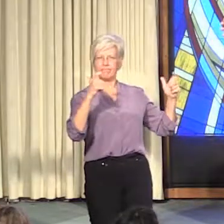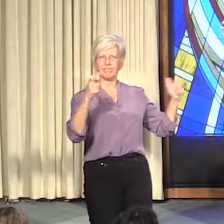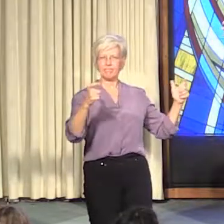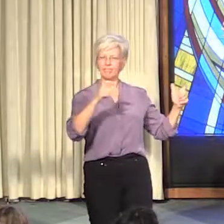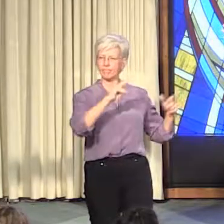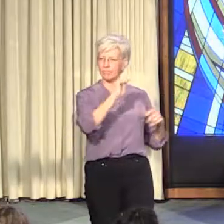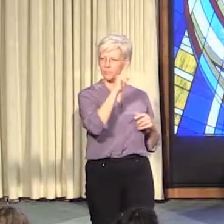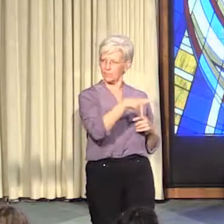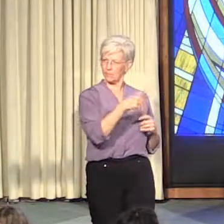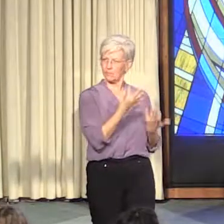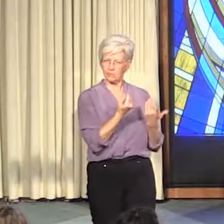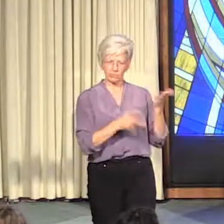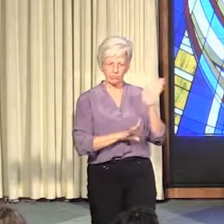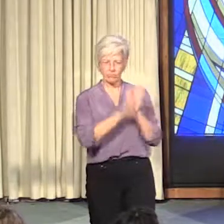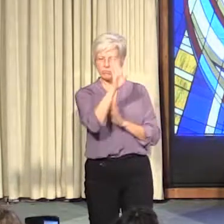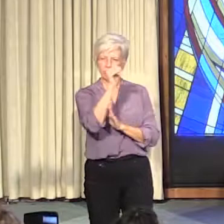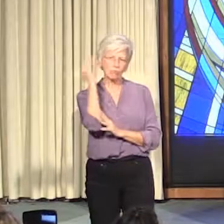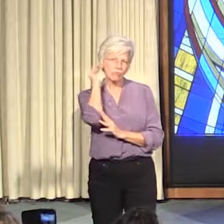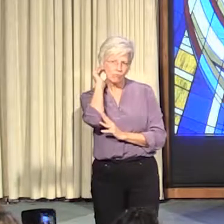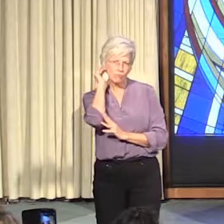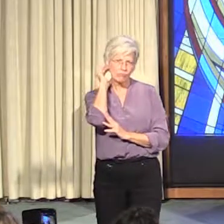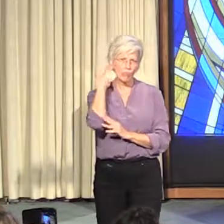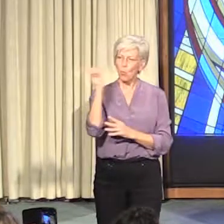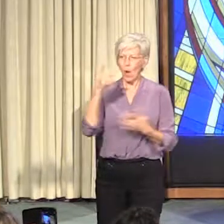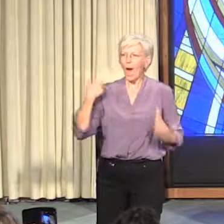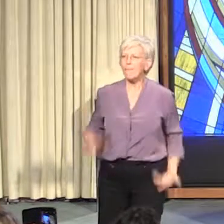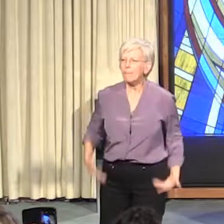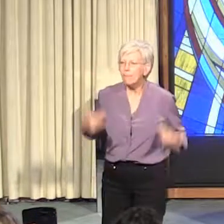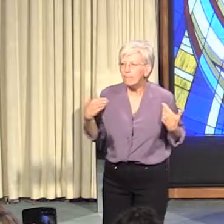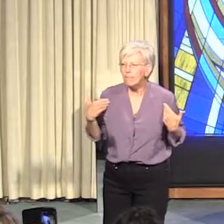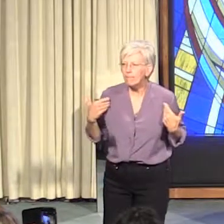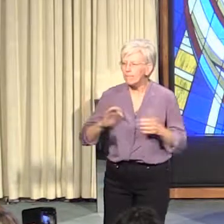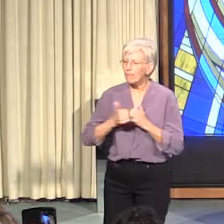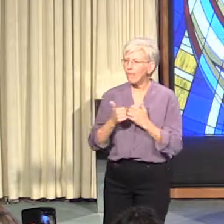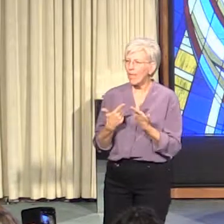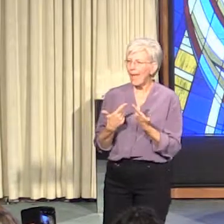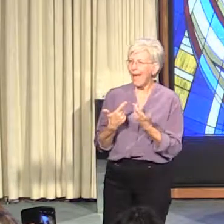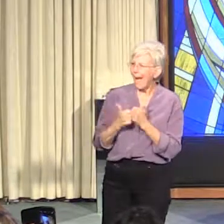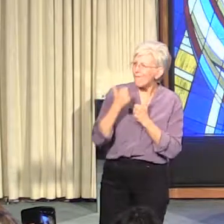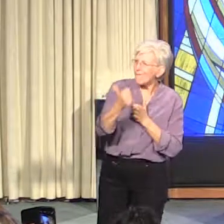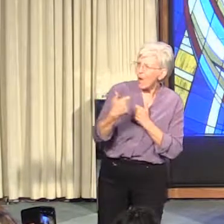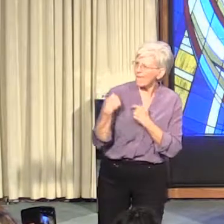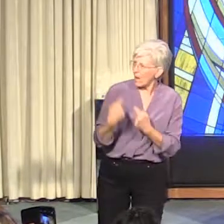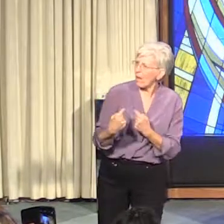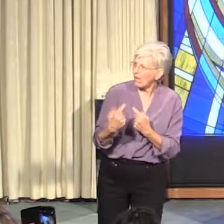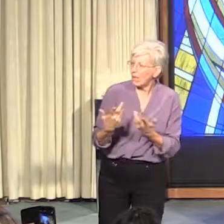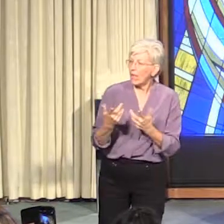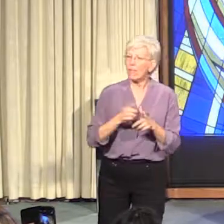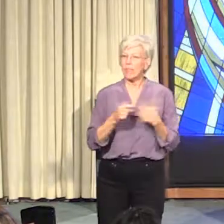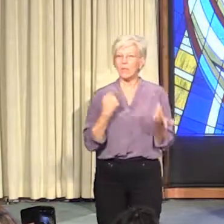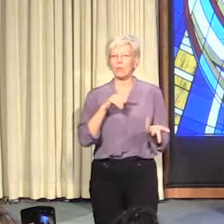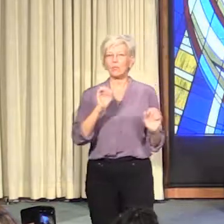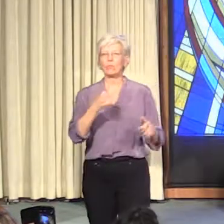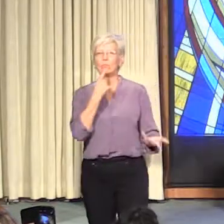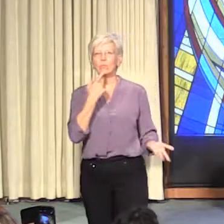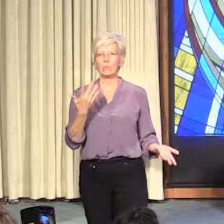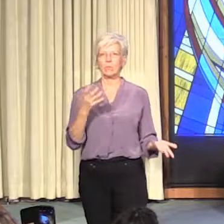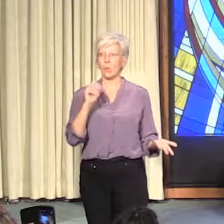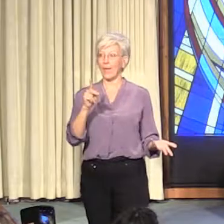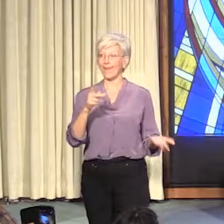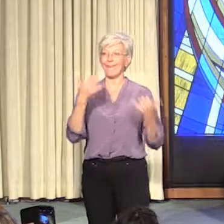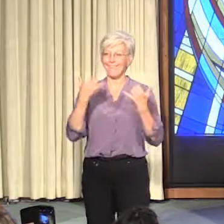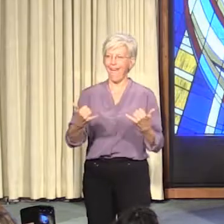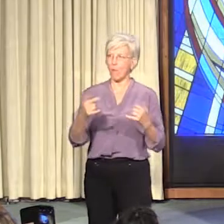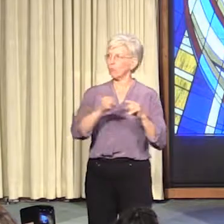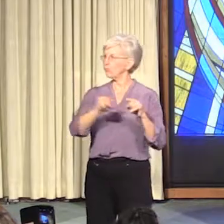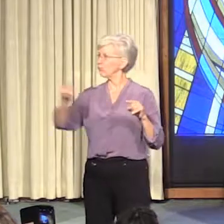the development of consciousness, where am I? How far have I gotten? You know, so that we can then say, okay, so now where do I need to